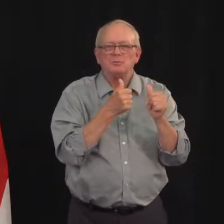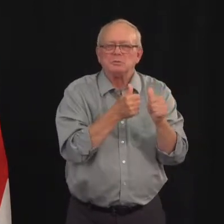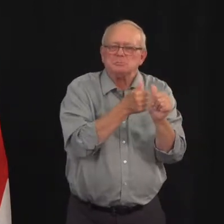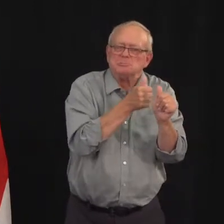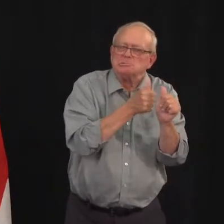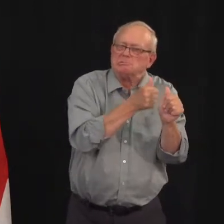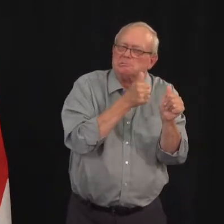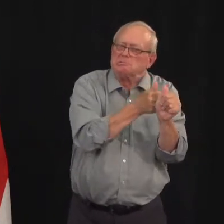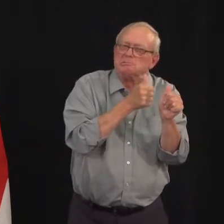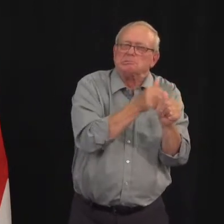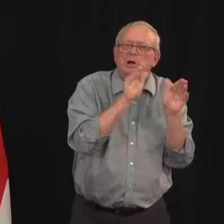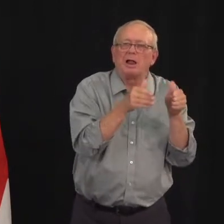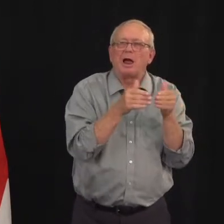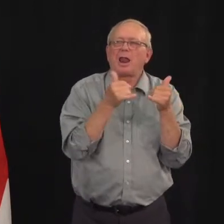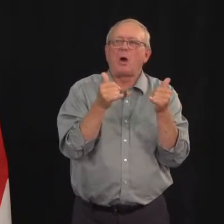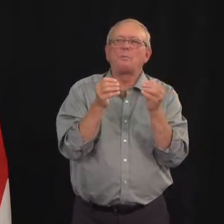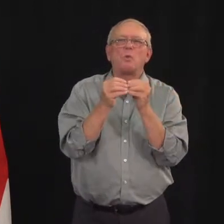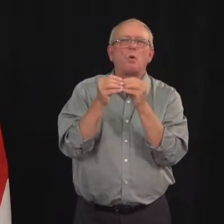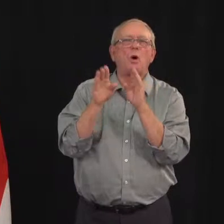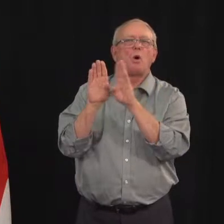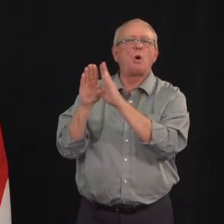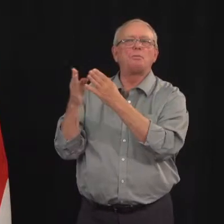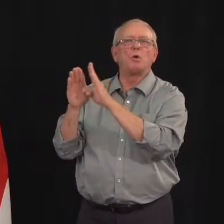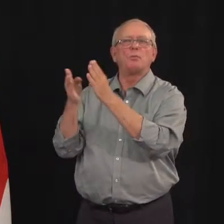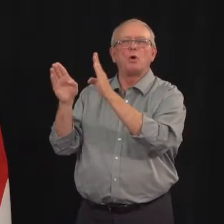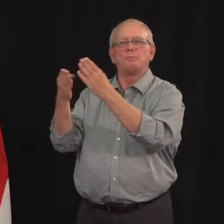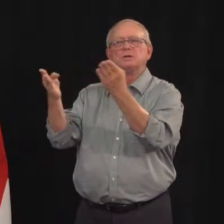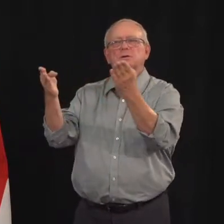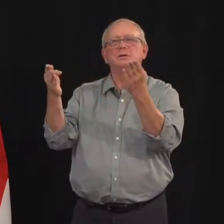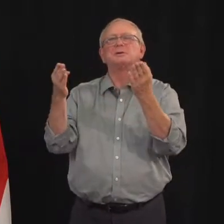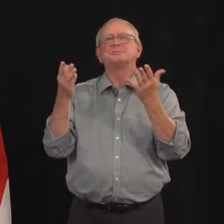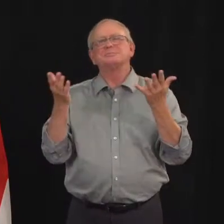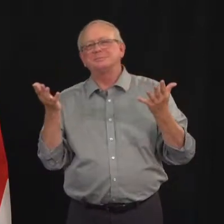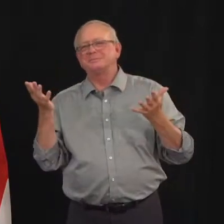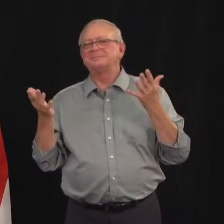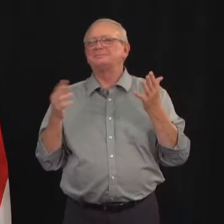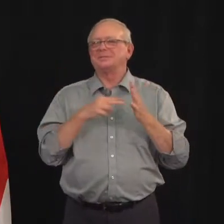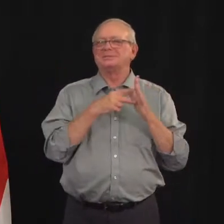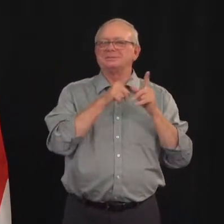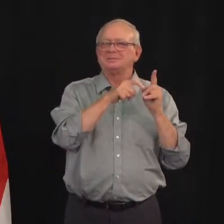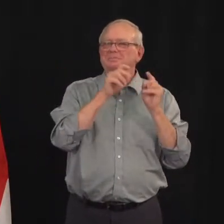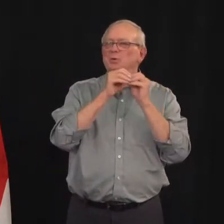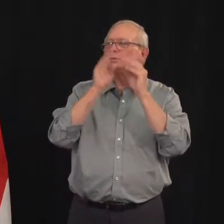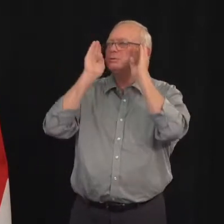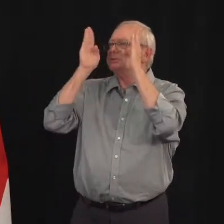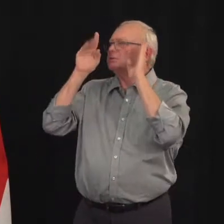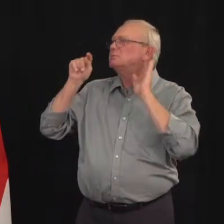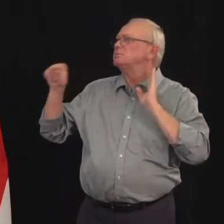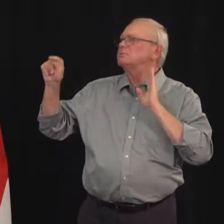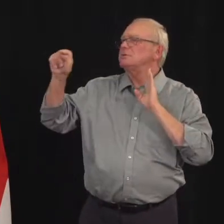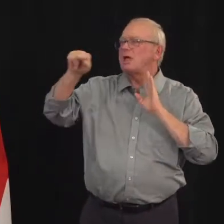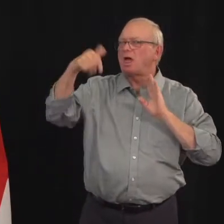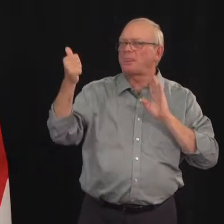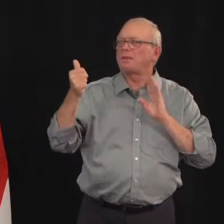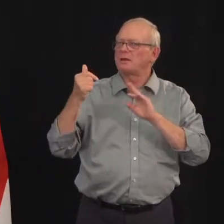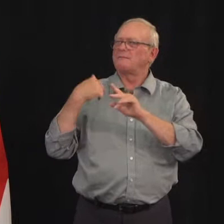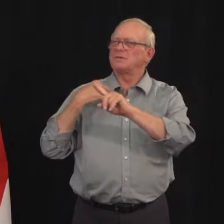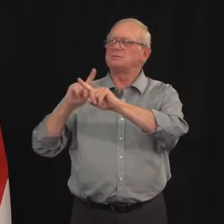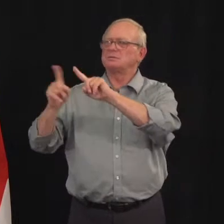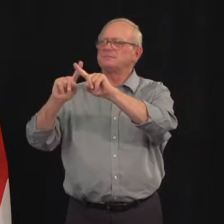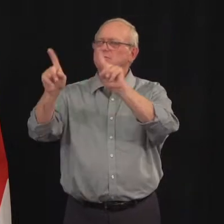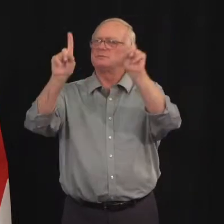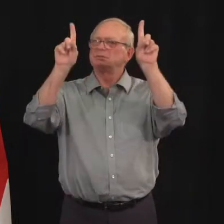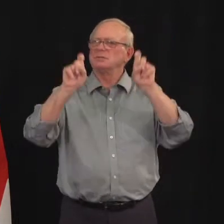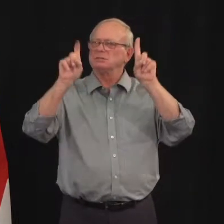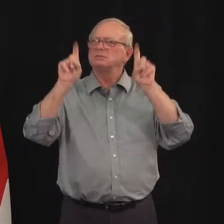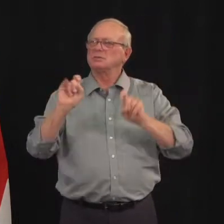support health needs of Albertans in all of those aspects of their lives. And again, we continually work to improve access